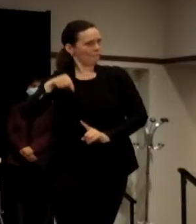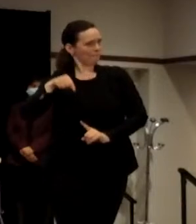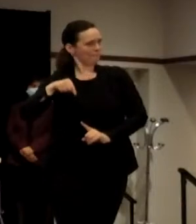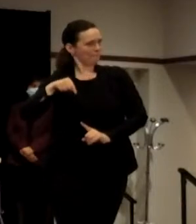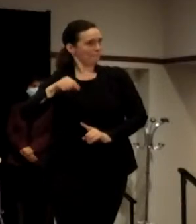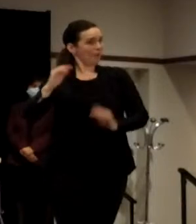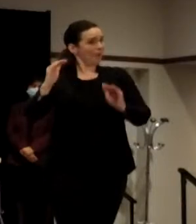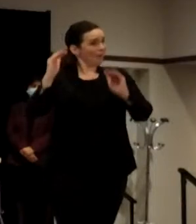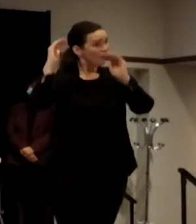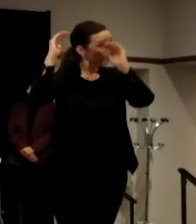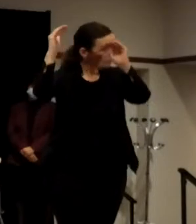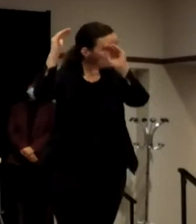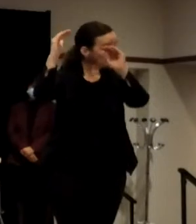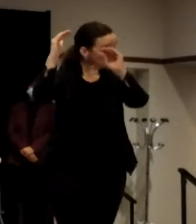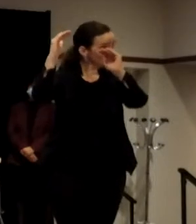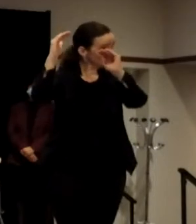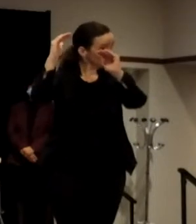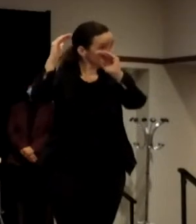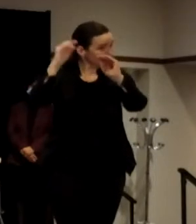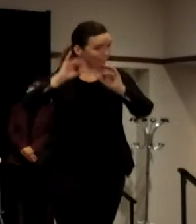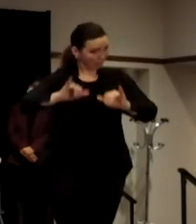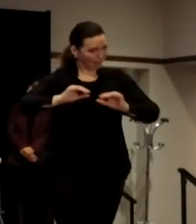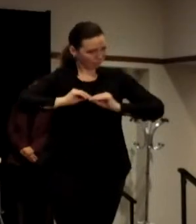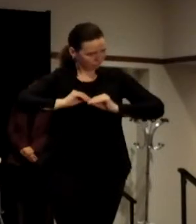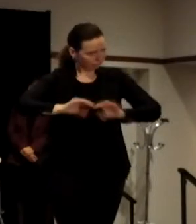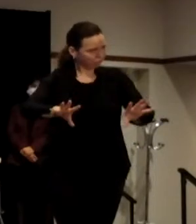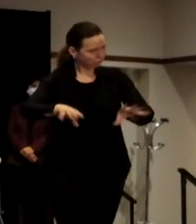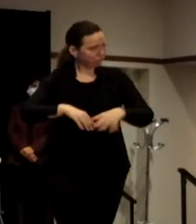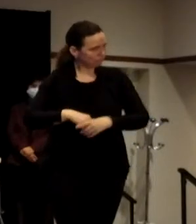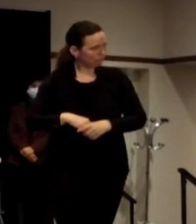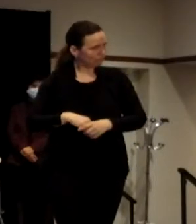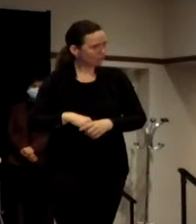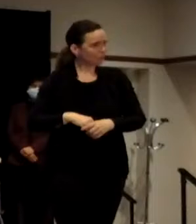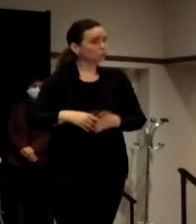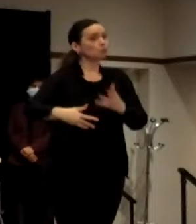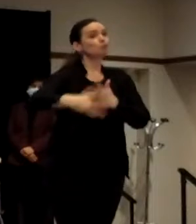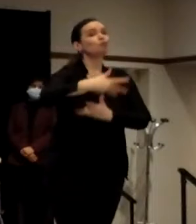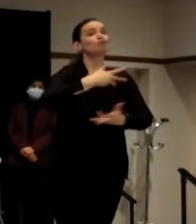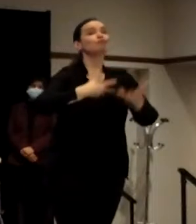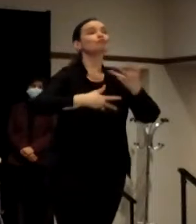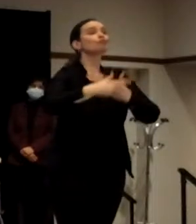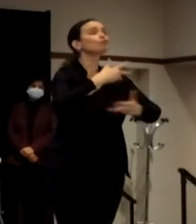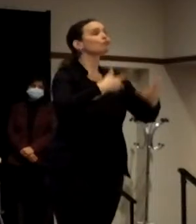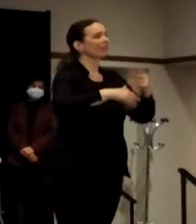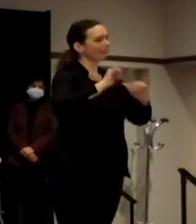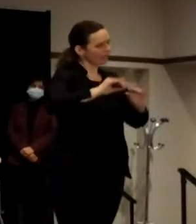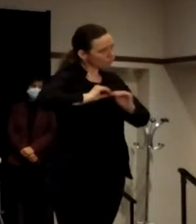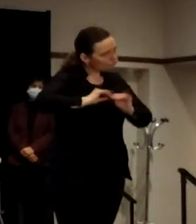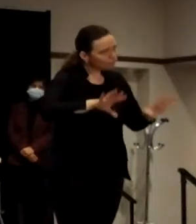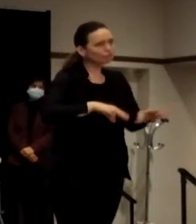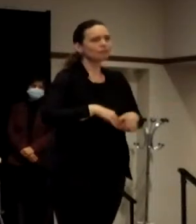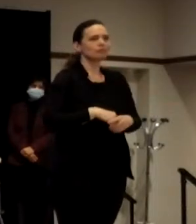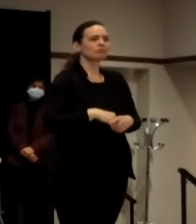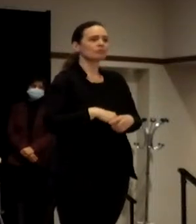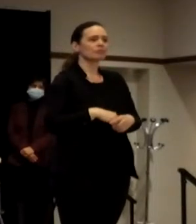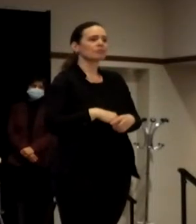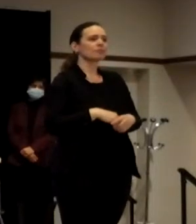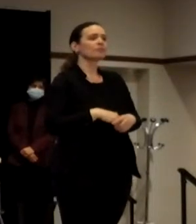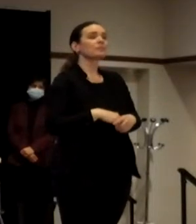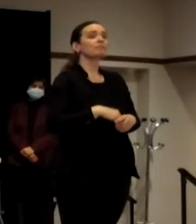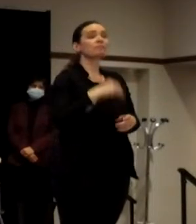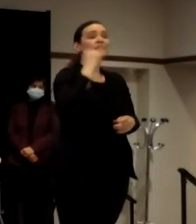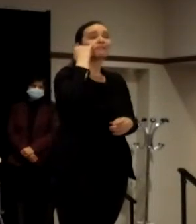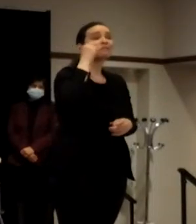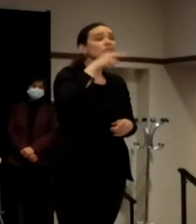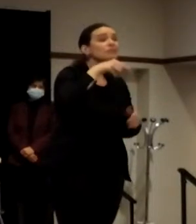socializing. If it was happening in the buildings, the rate of transmission for kids in the buildings, in-person learning, would be much higher than remote